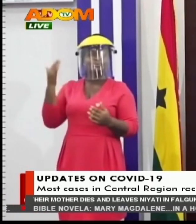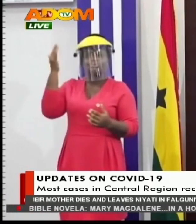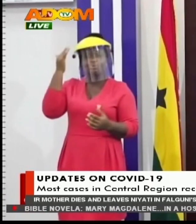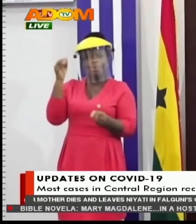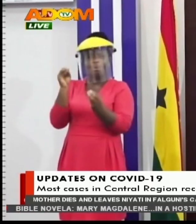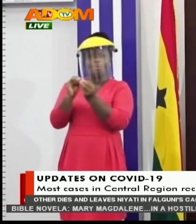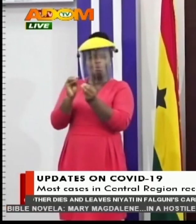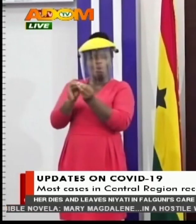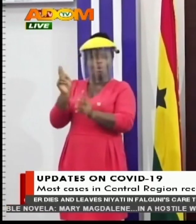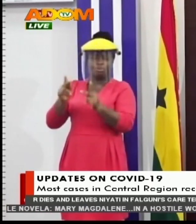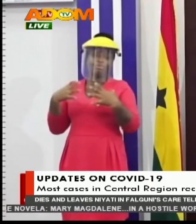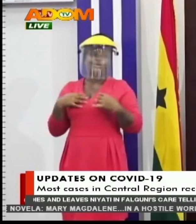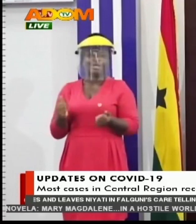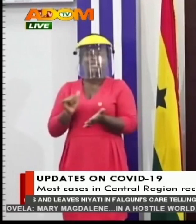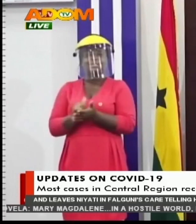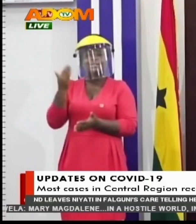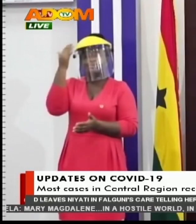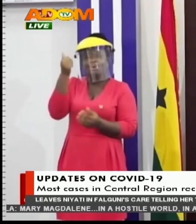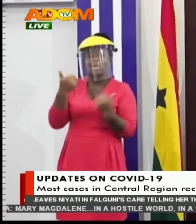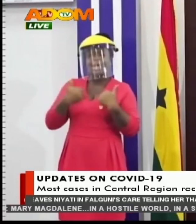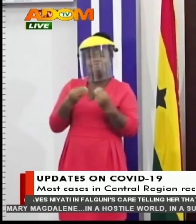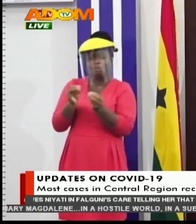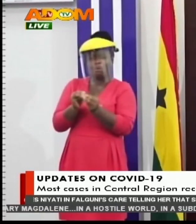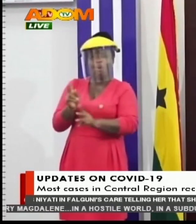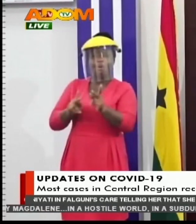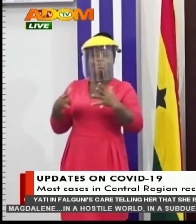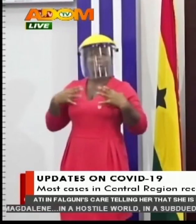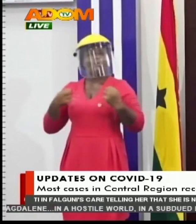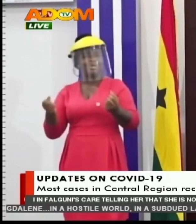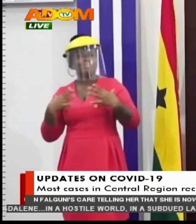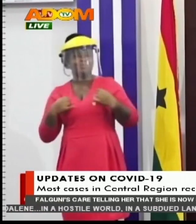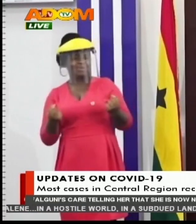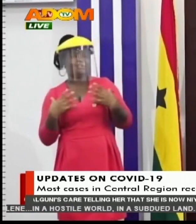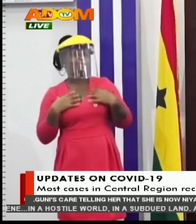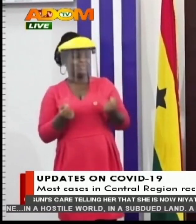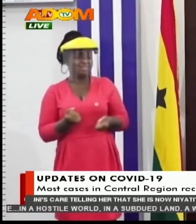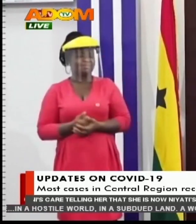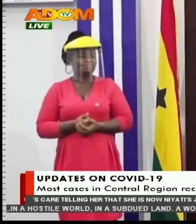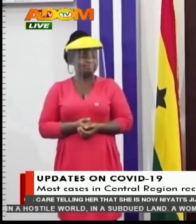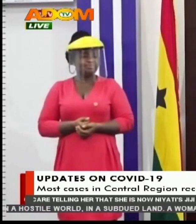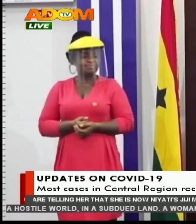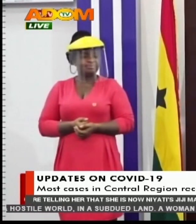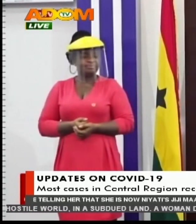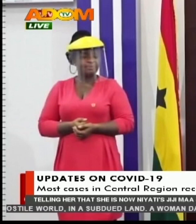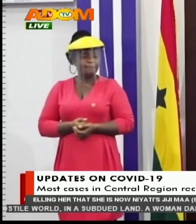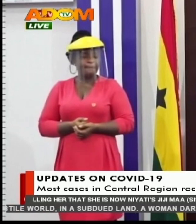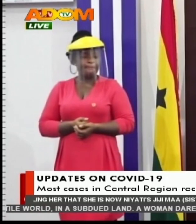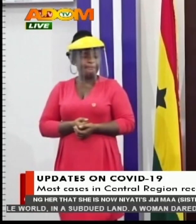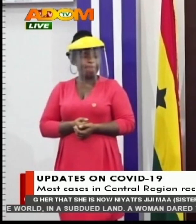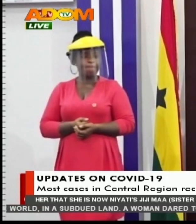recovery. Ashanti has had 213 recoveries, and that's about